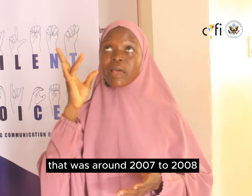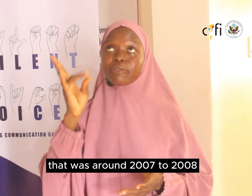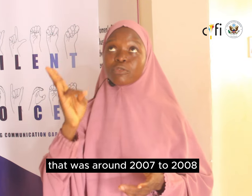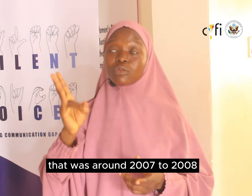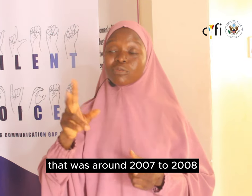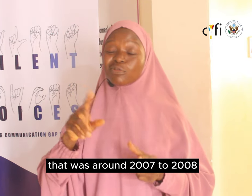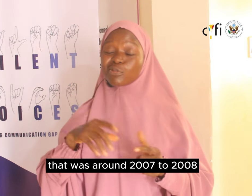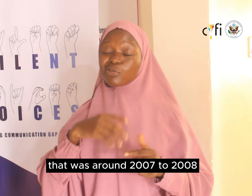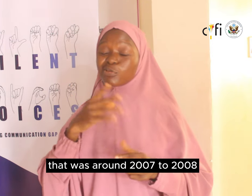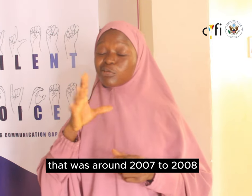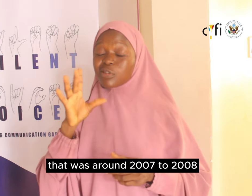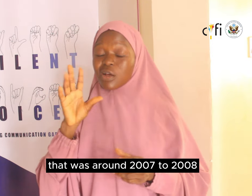2007 to